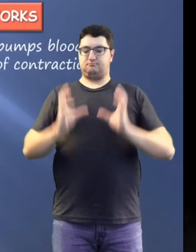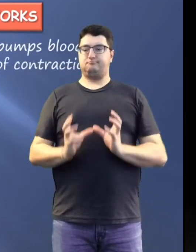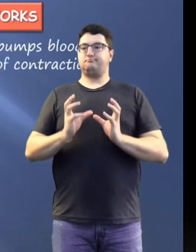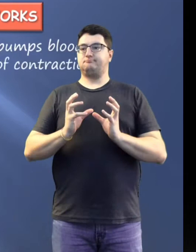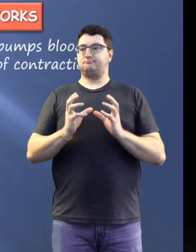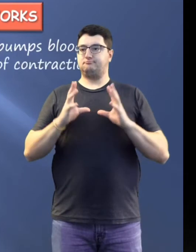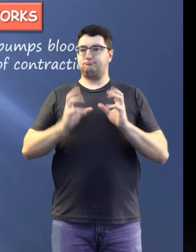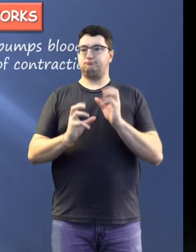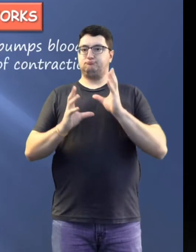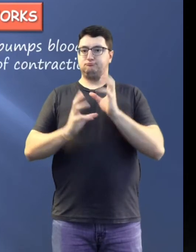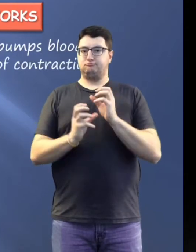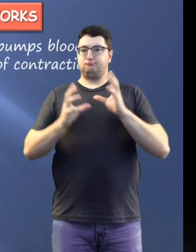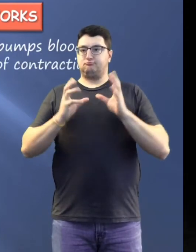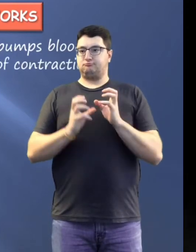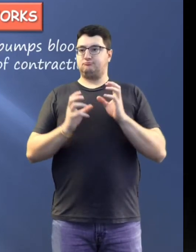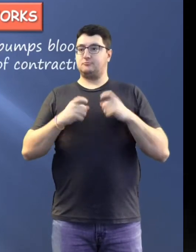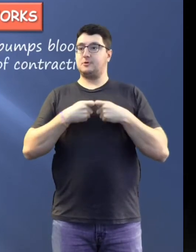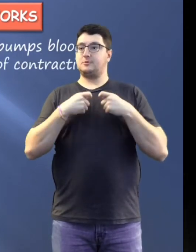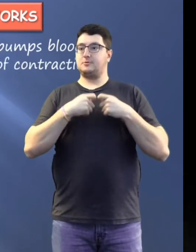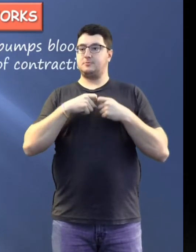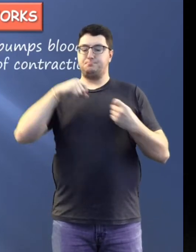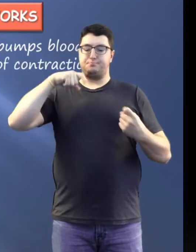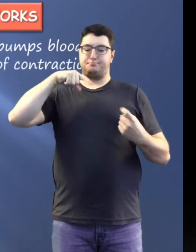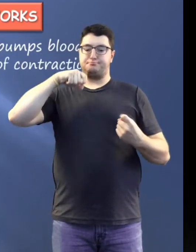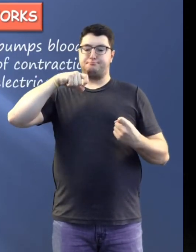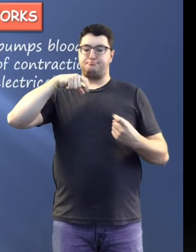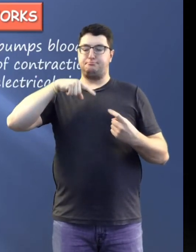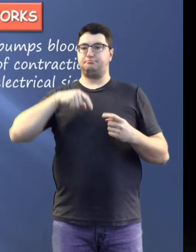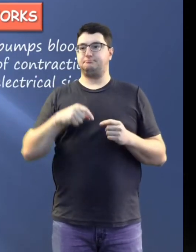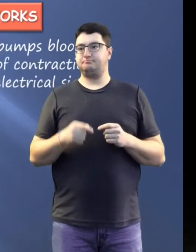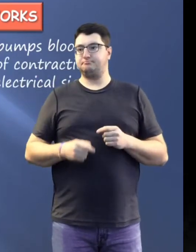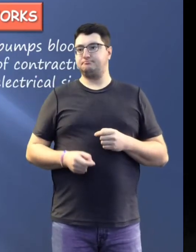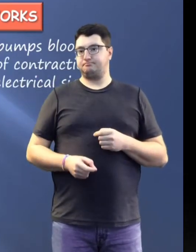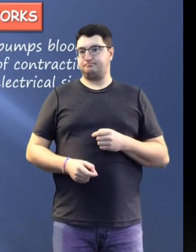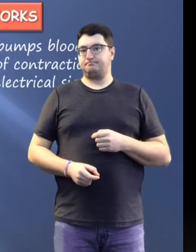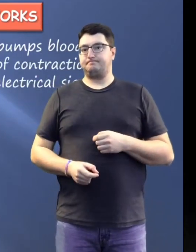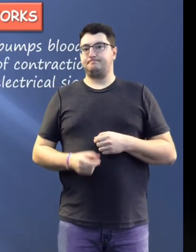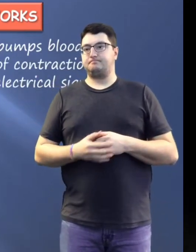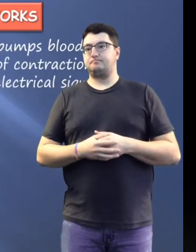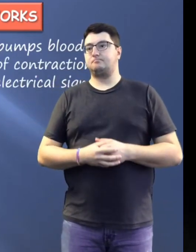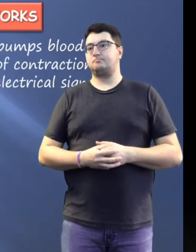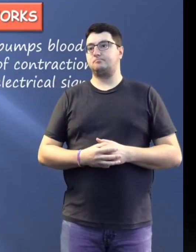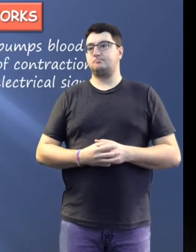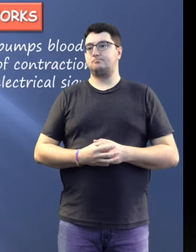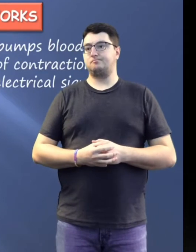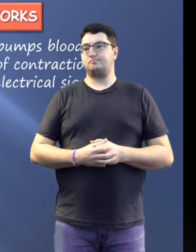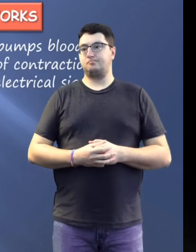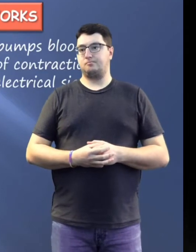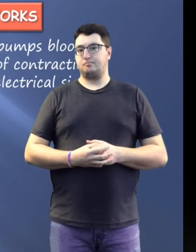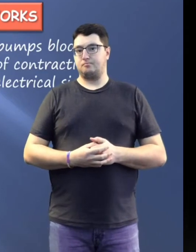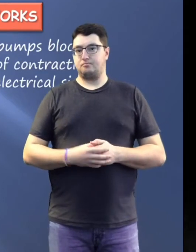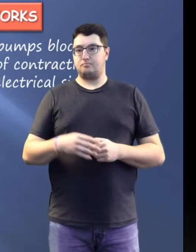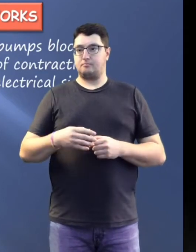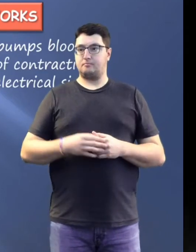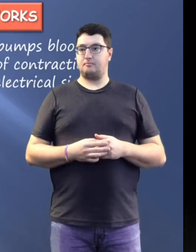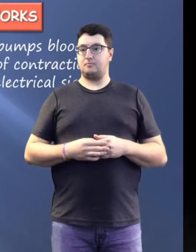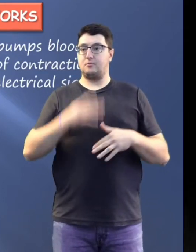organized contractions of its four chambers by the discharge of electrical signals. The heart